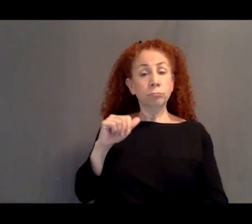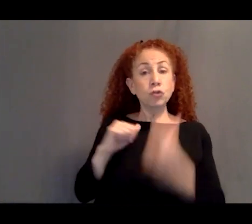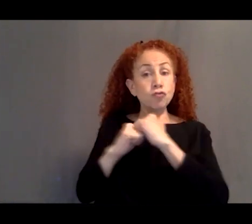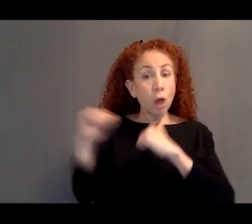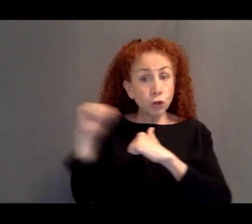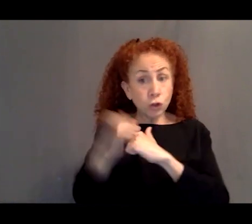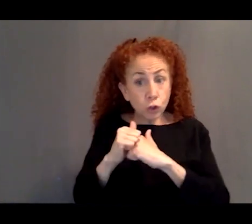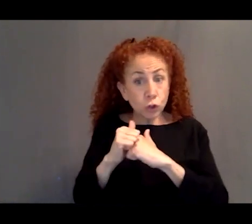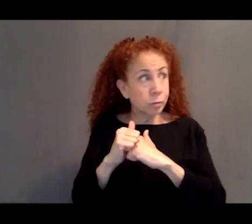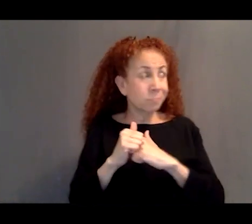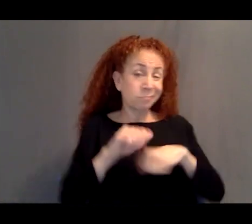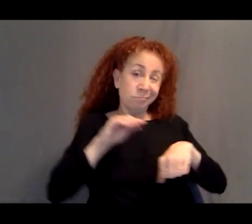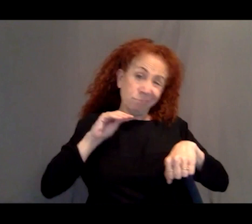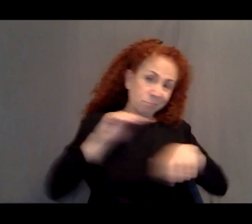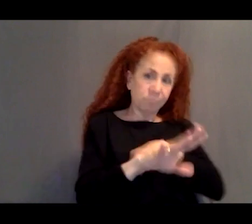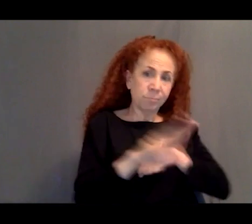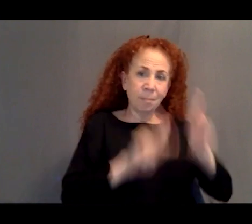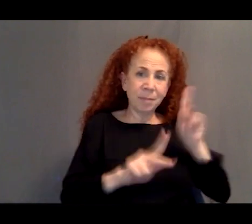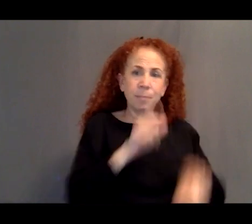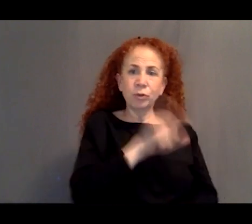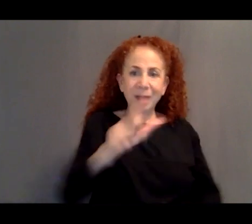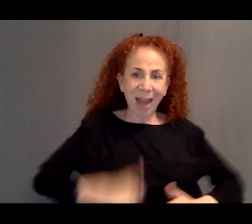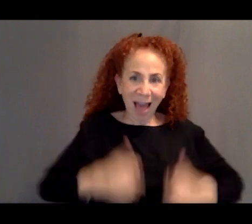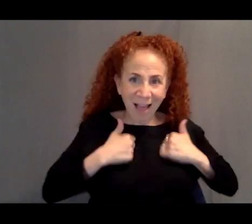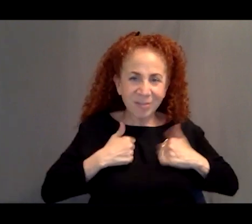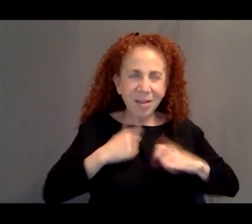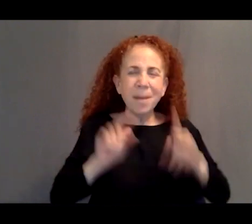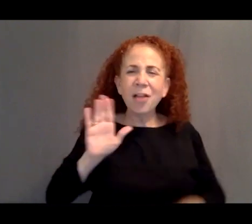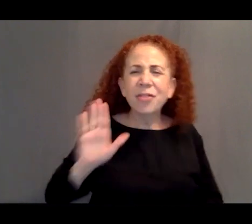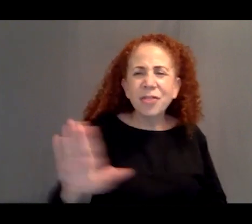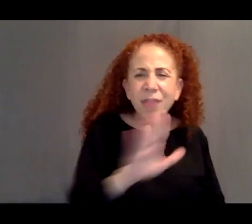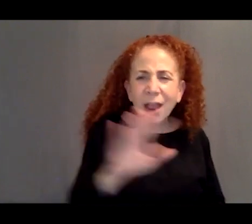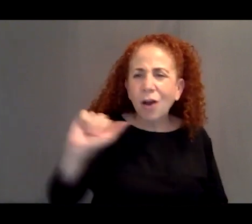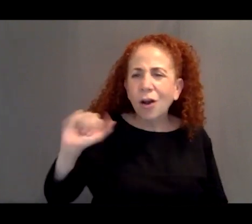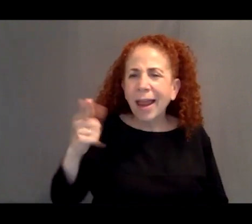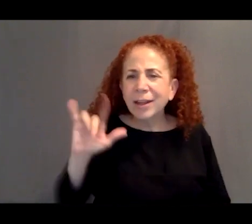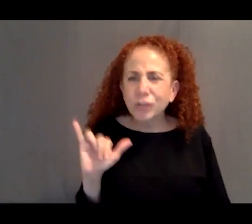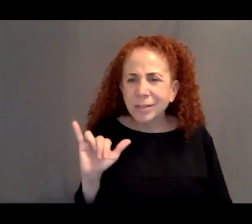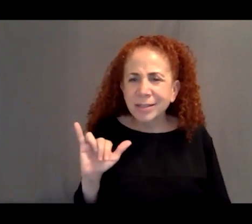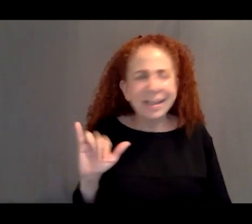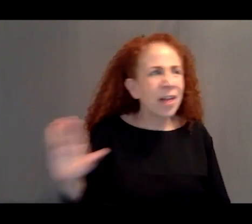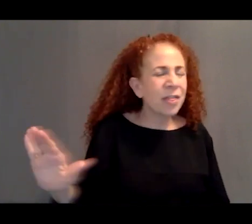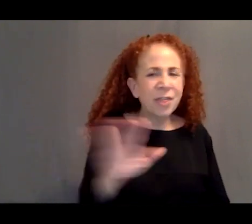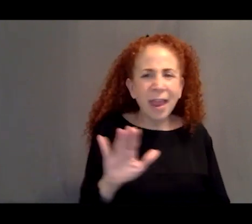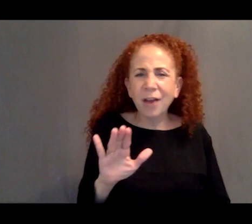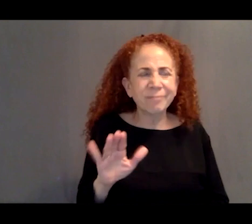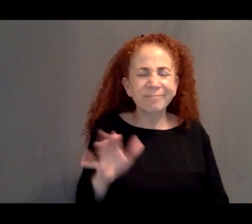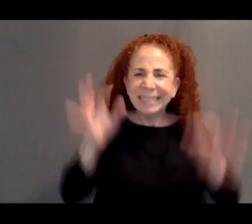a powerful force on people's lives, their agency, I want to end with this, their